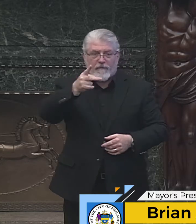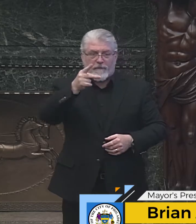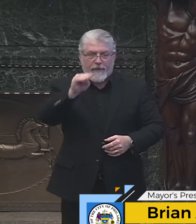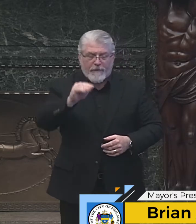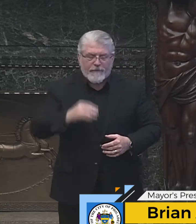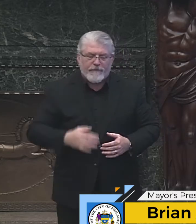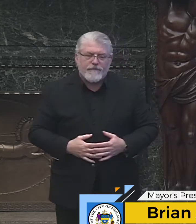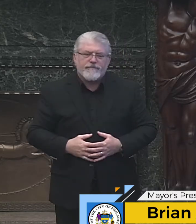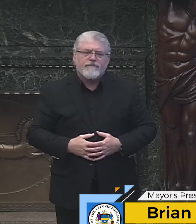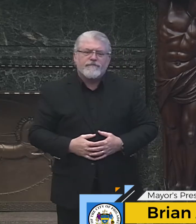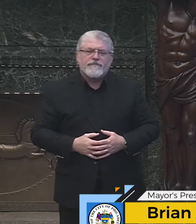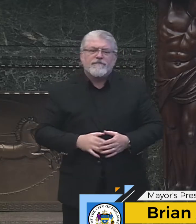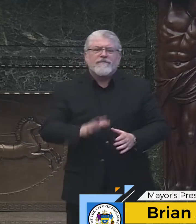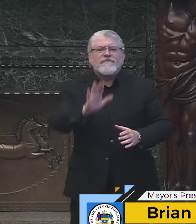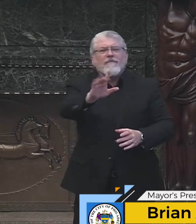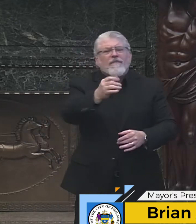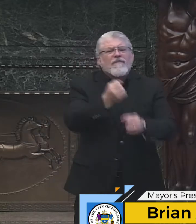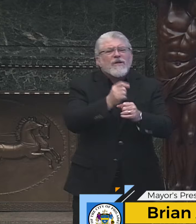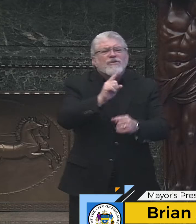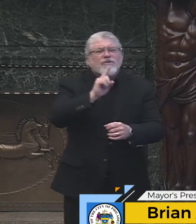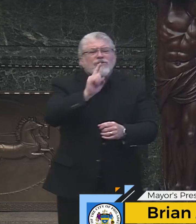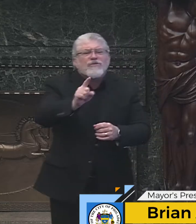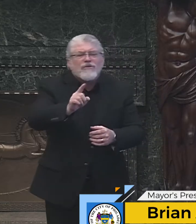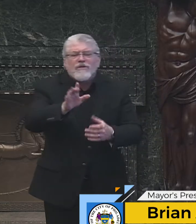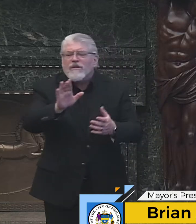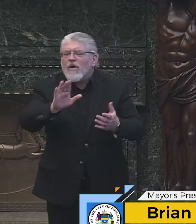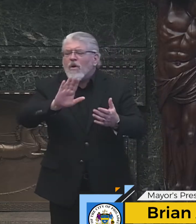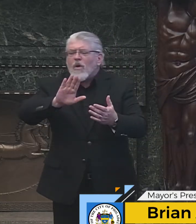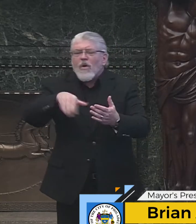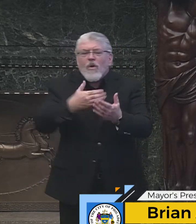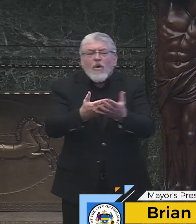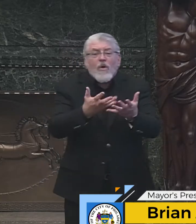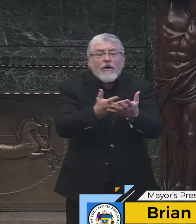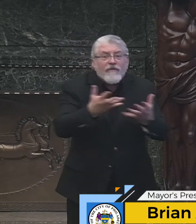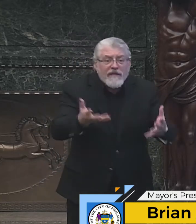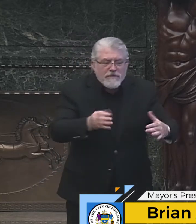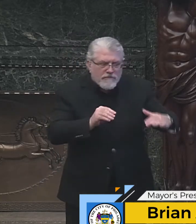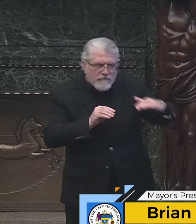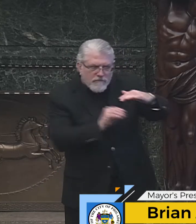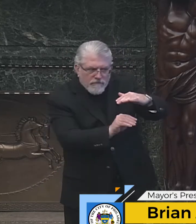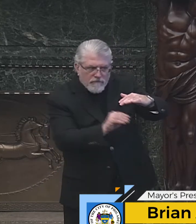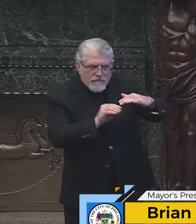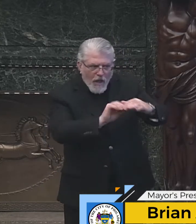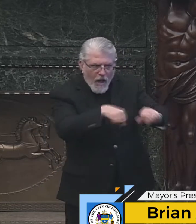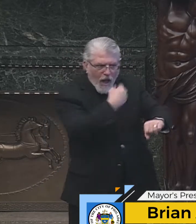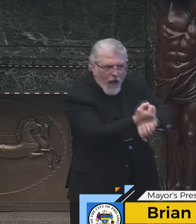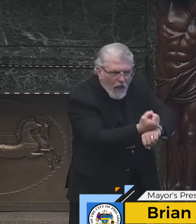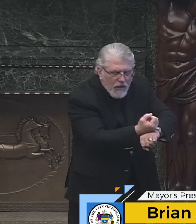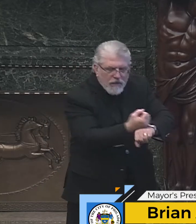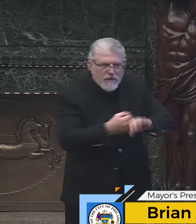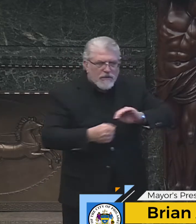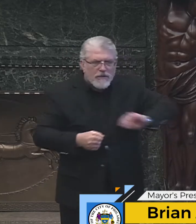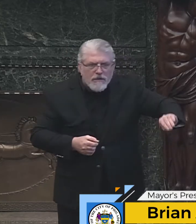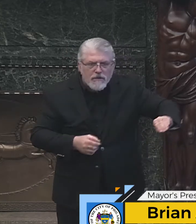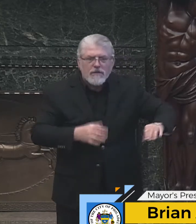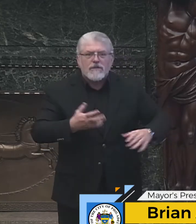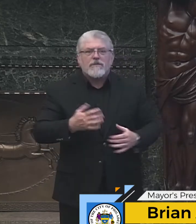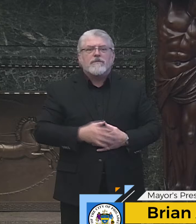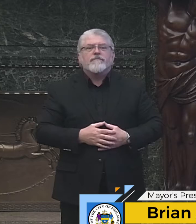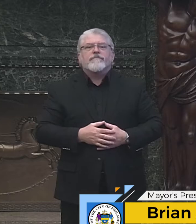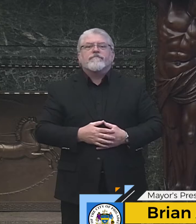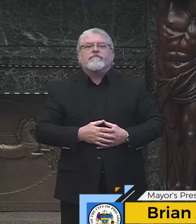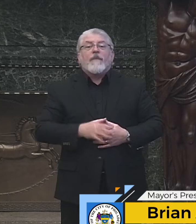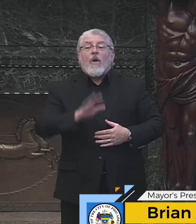secure sites against trespass, and complete work necessary to protect and ensure the structural integrity of the buildings under